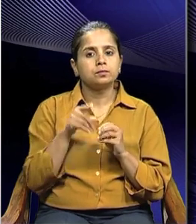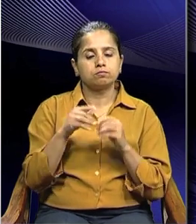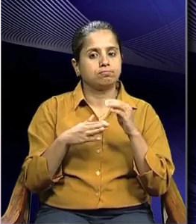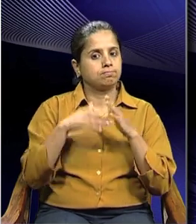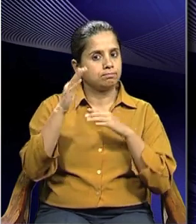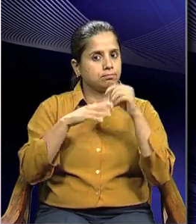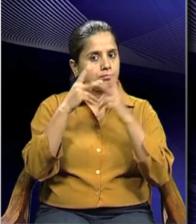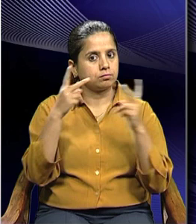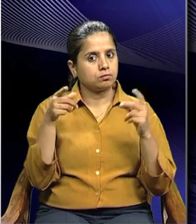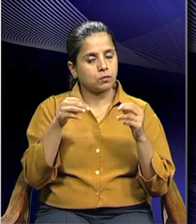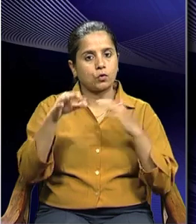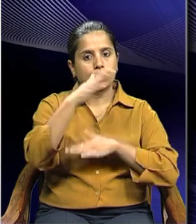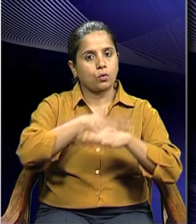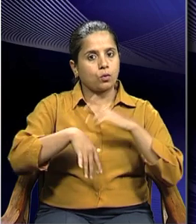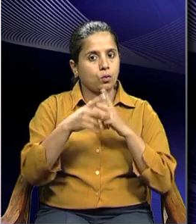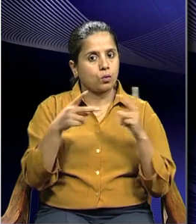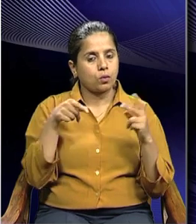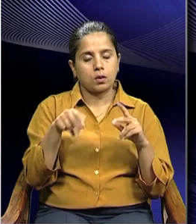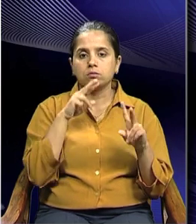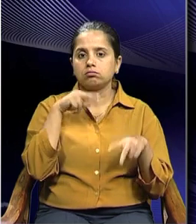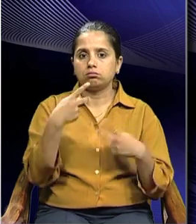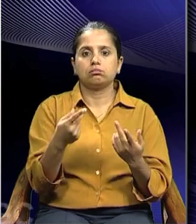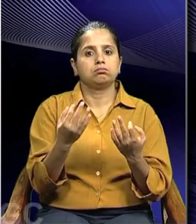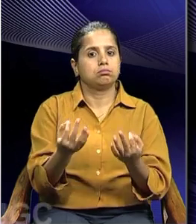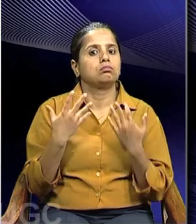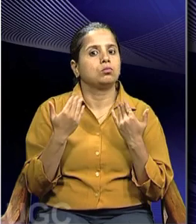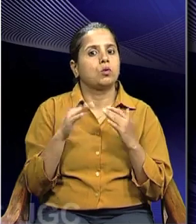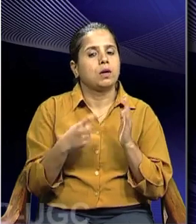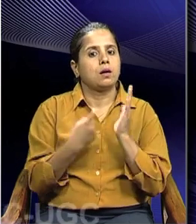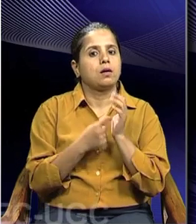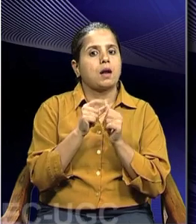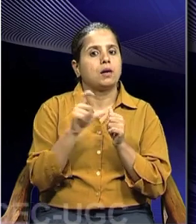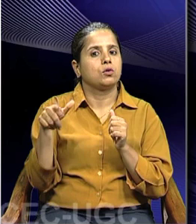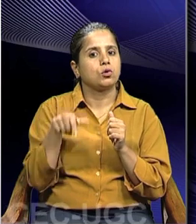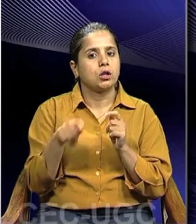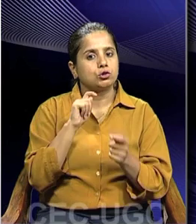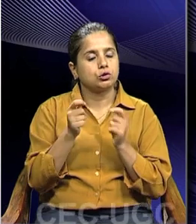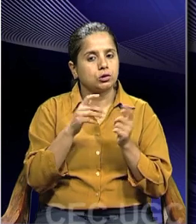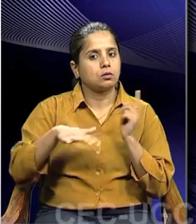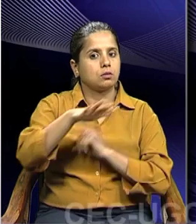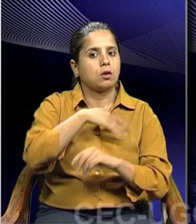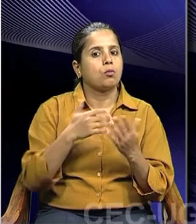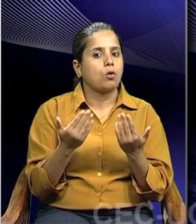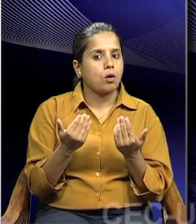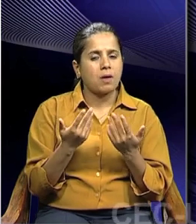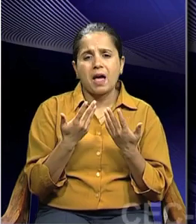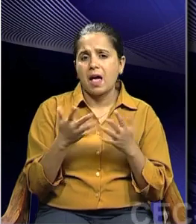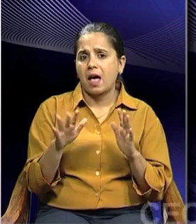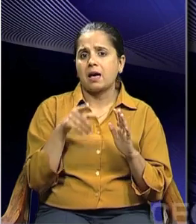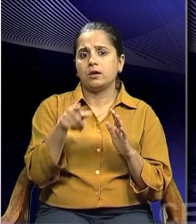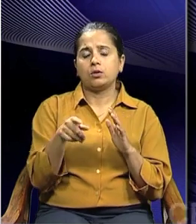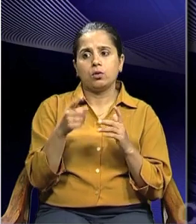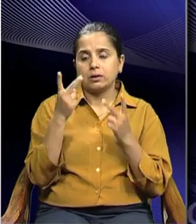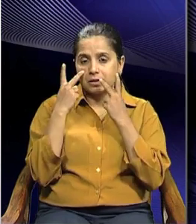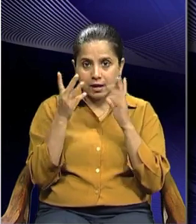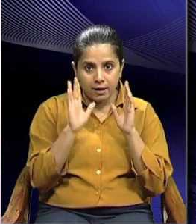construct makes the organization respond effectively to the radical changes taking place in the market. Whatever changes you are witnessing